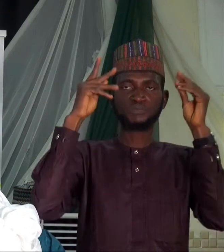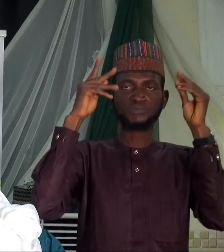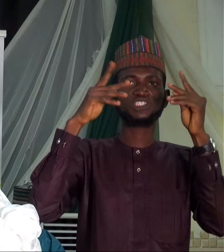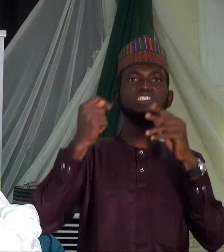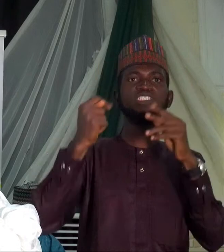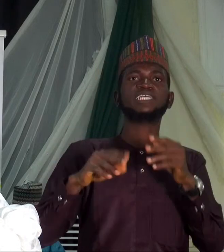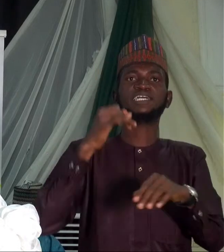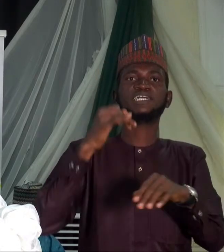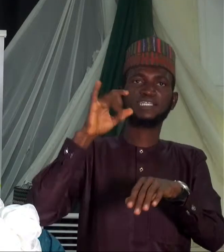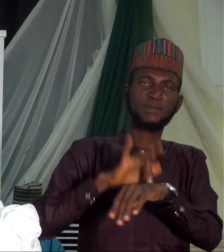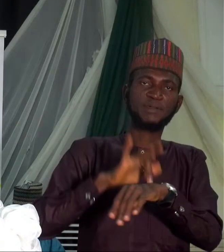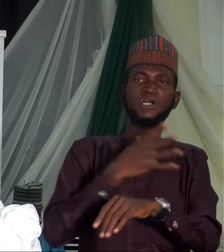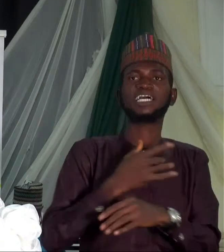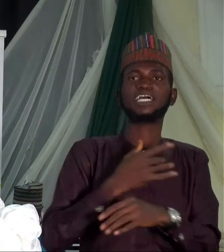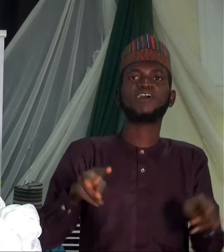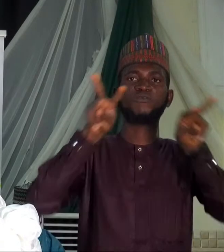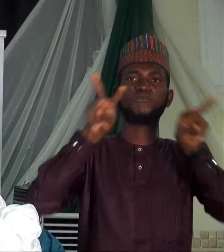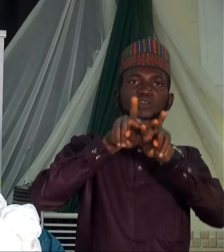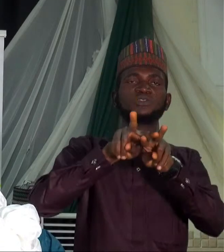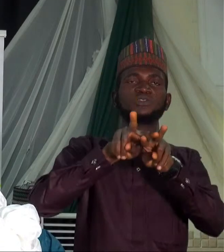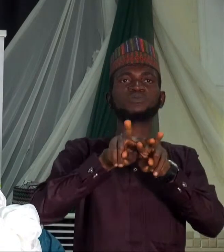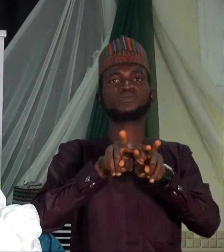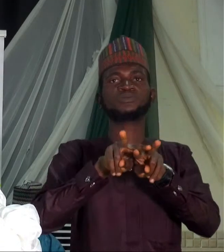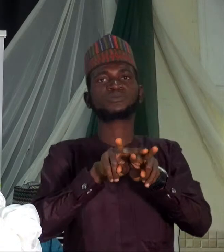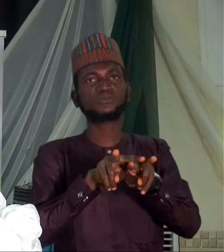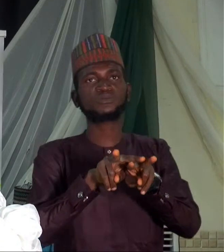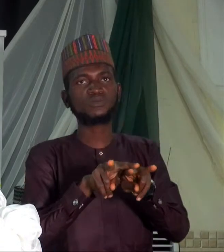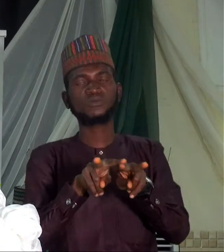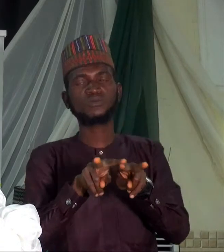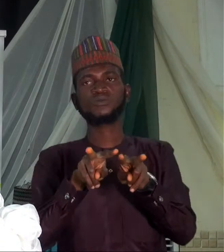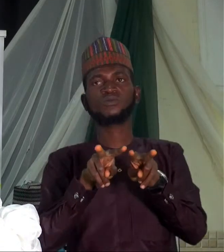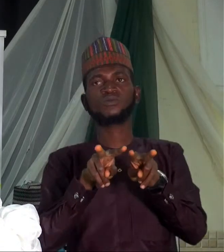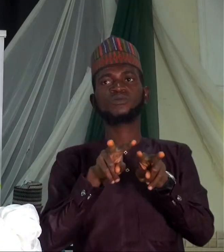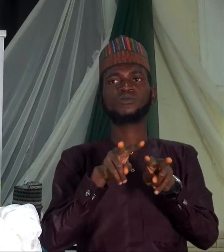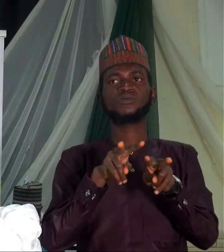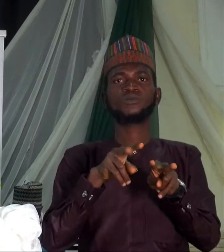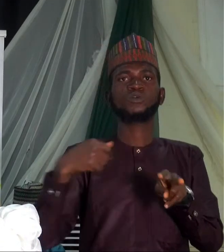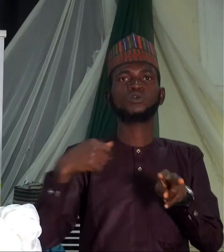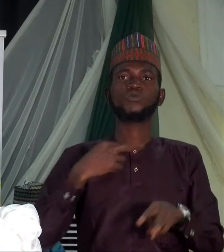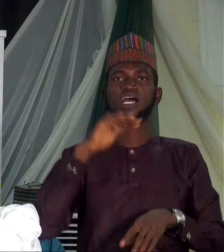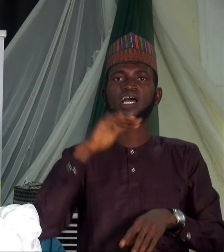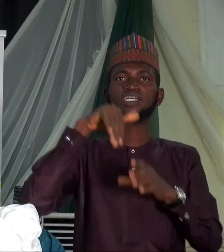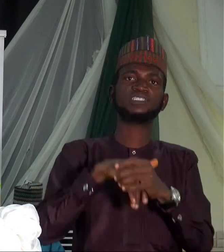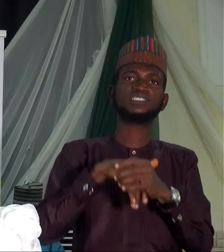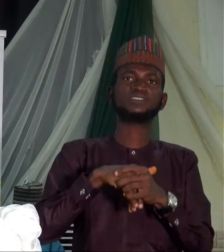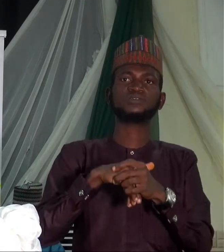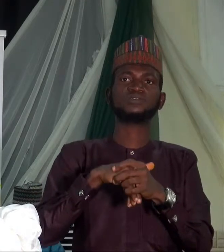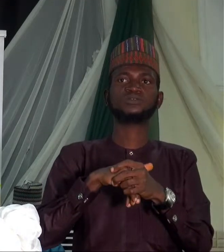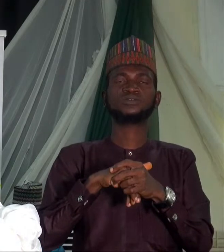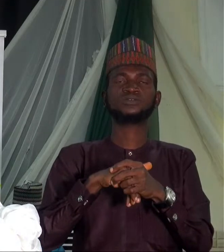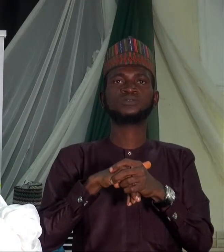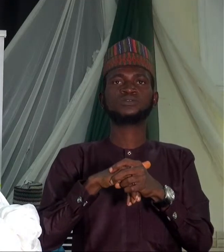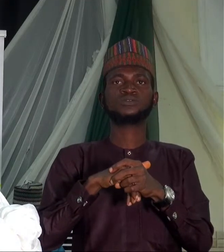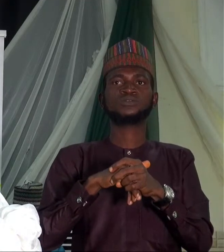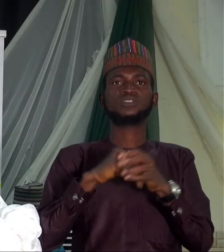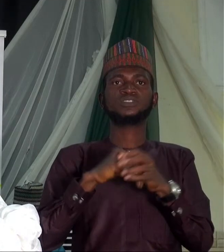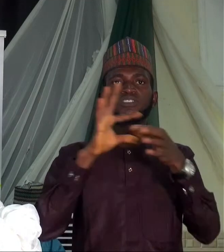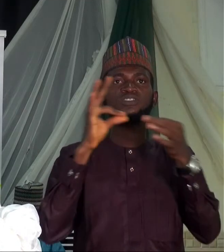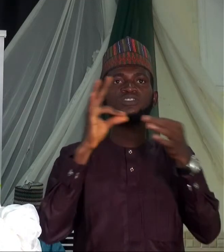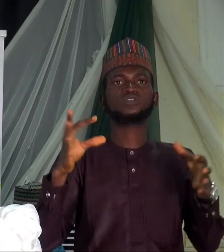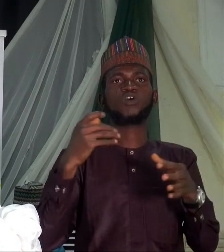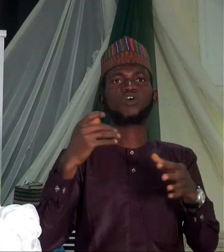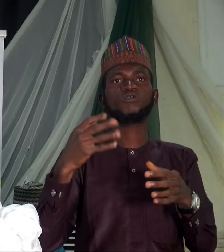more active engagement, and with youth, we are increasingly disconnected from their